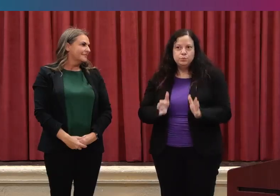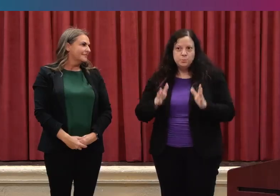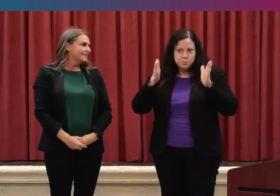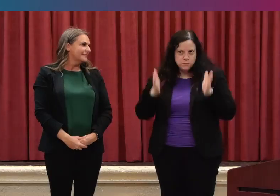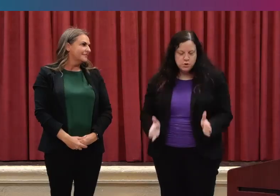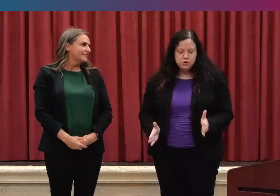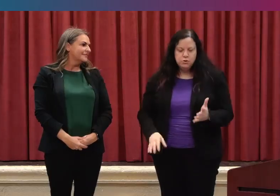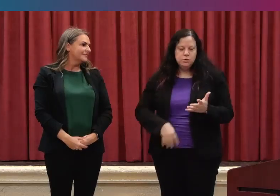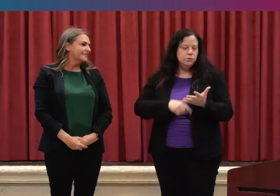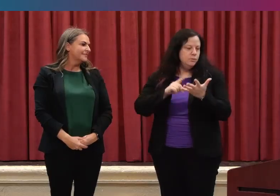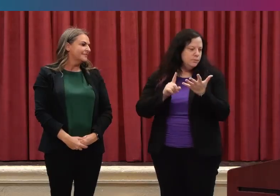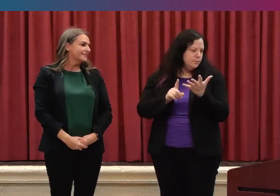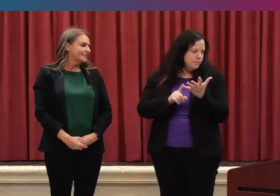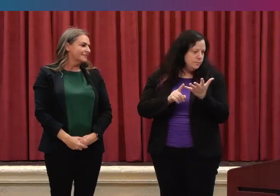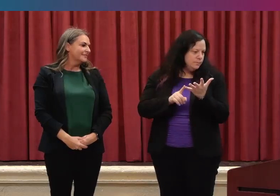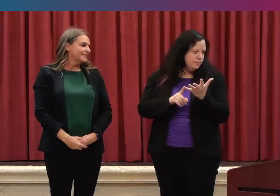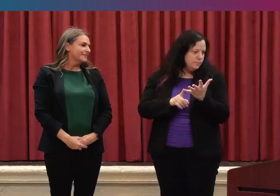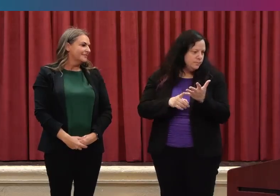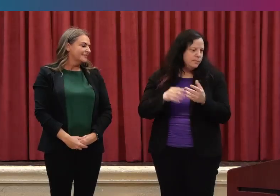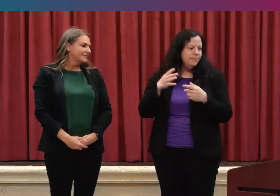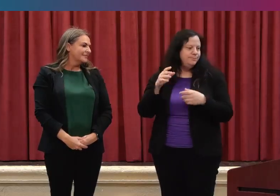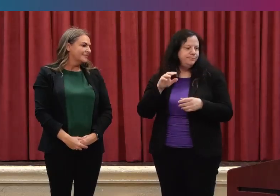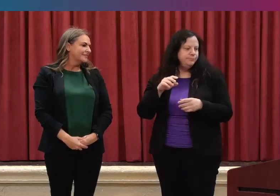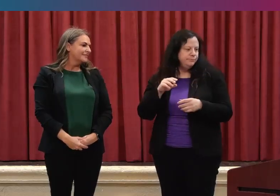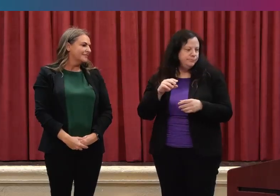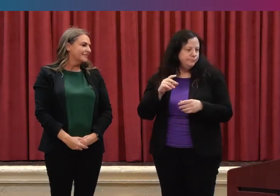services, interpreter services, in person and otherwise.